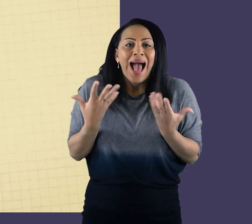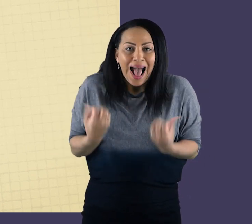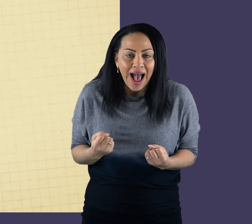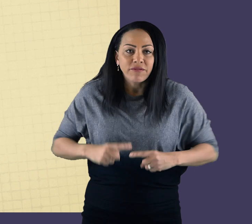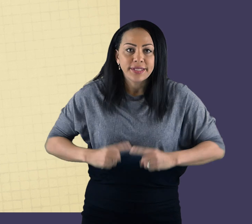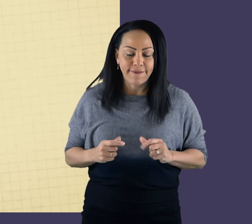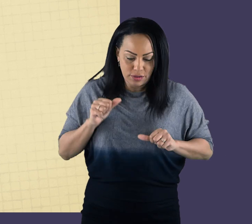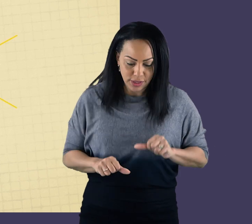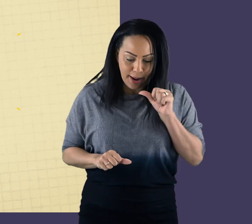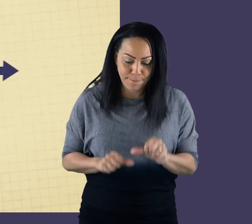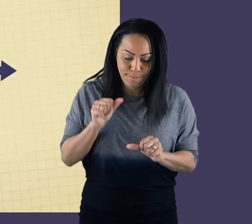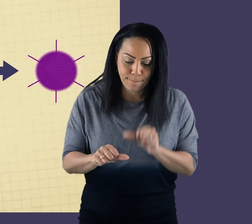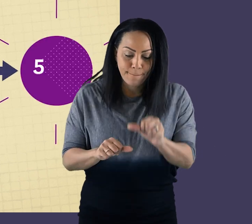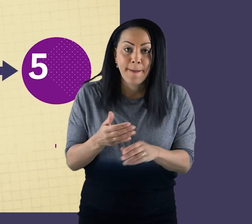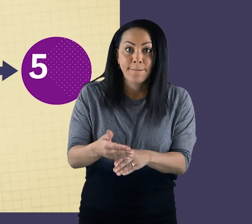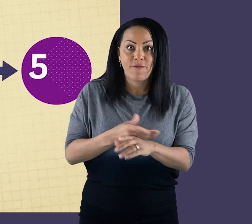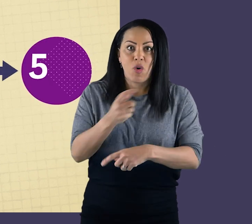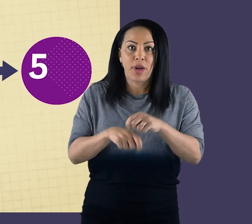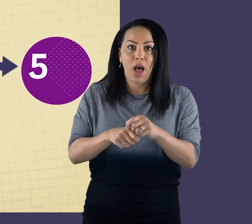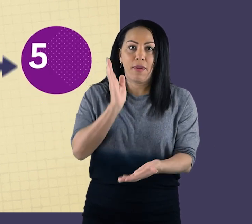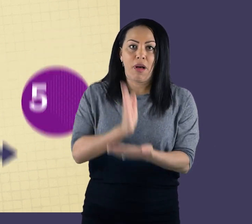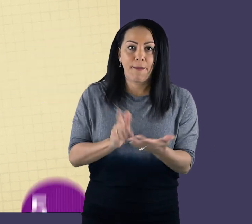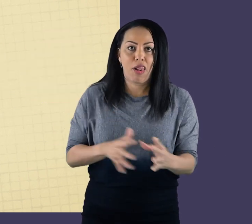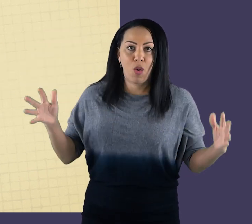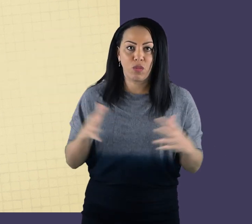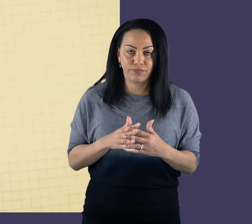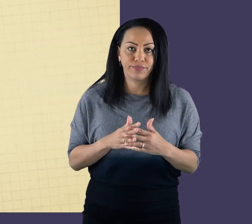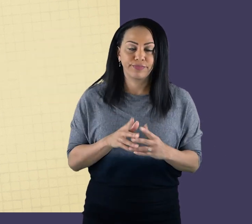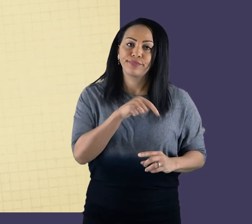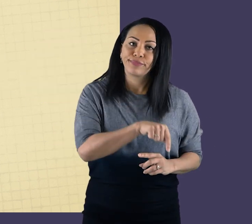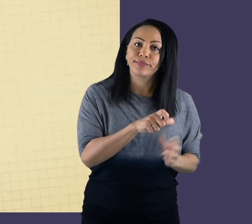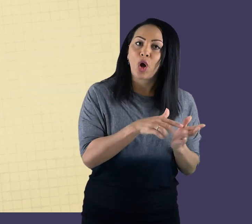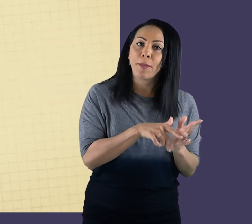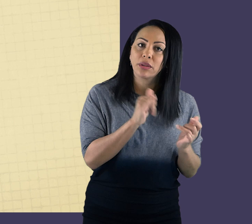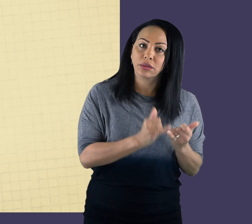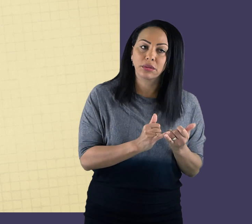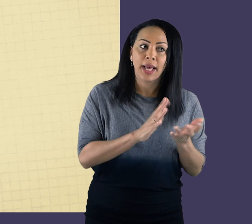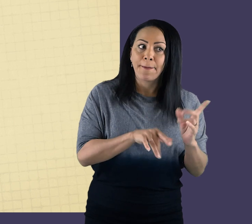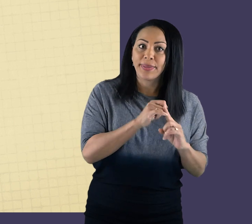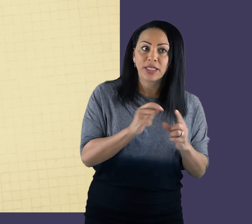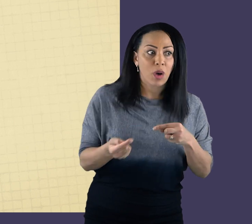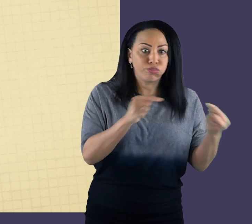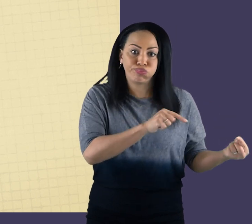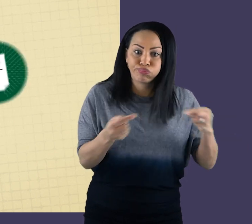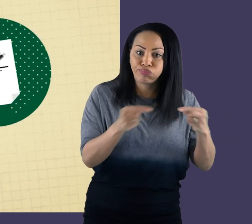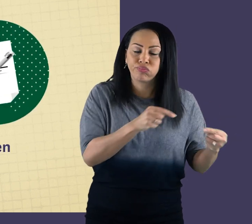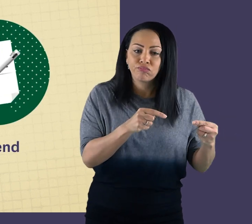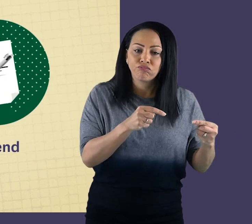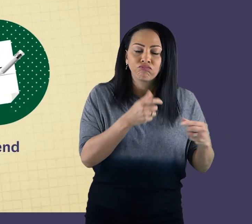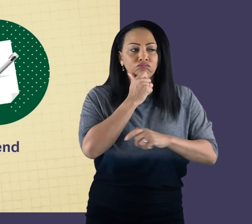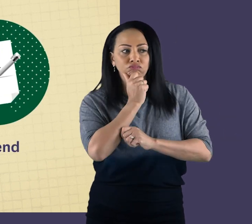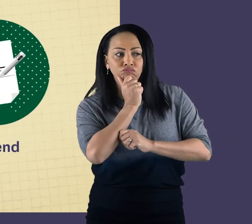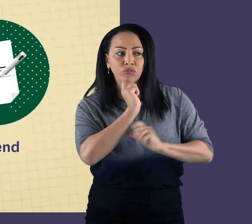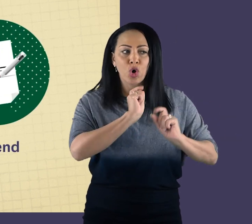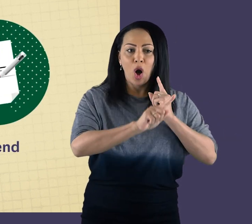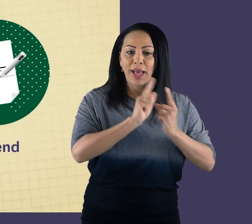through different steps before it becomes a law. In the House of Commons, MPs will comment on, debate, and